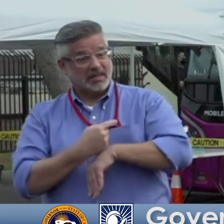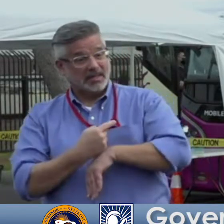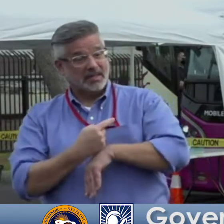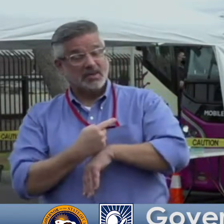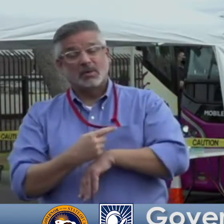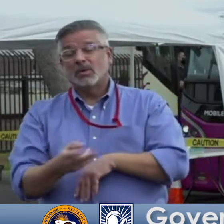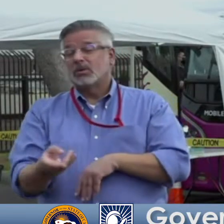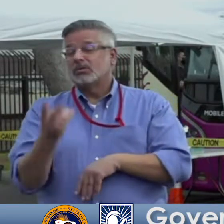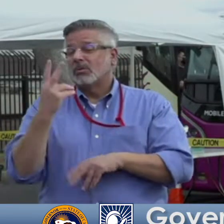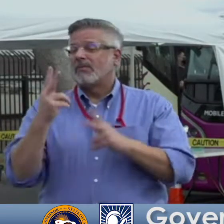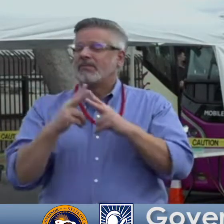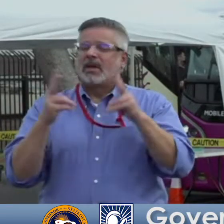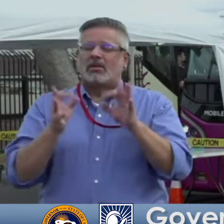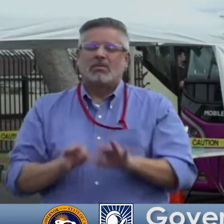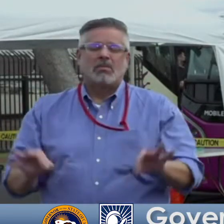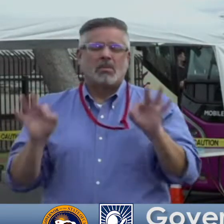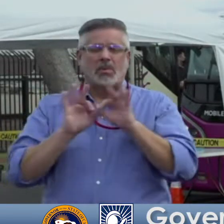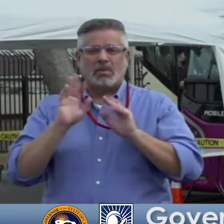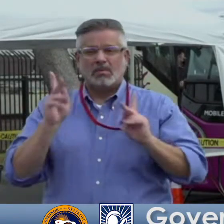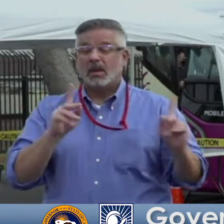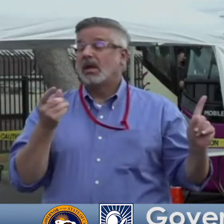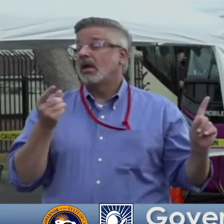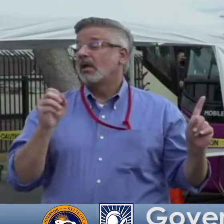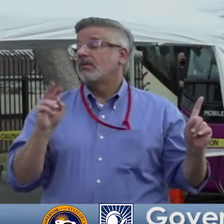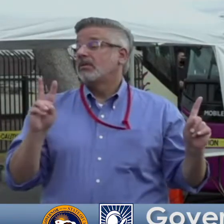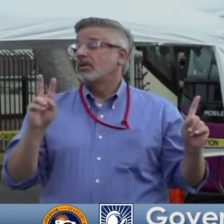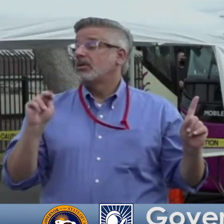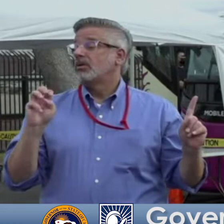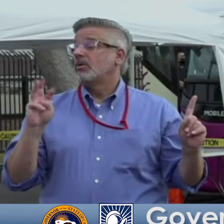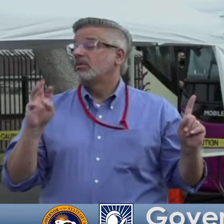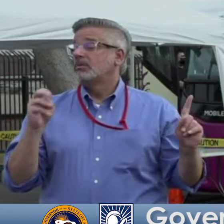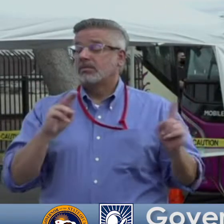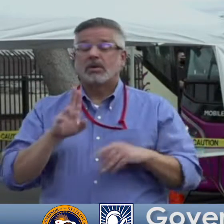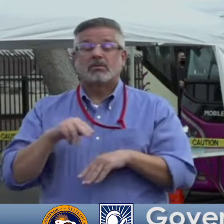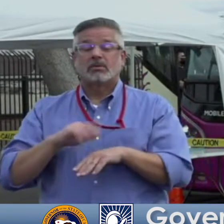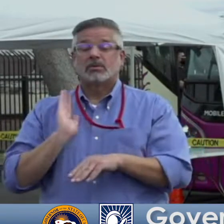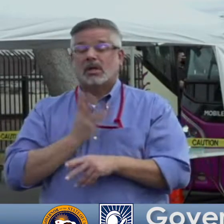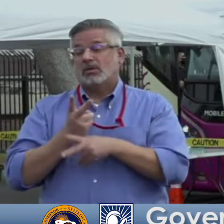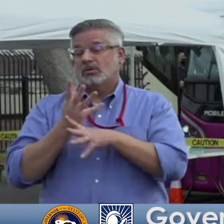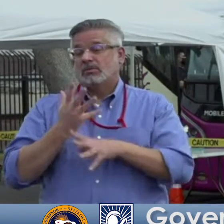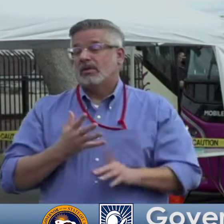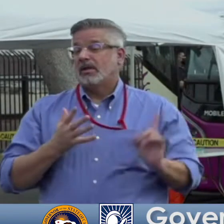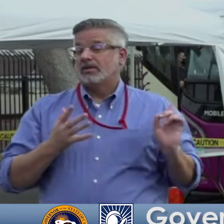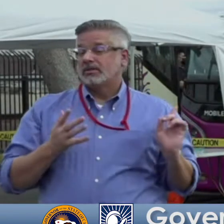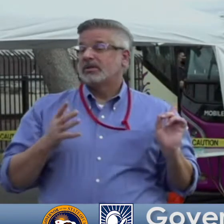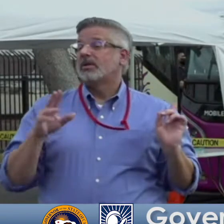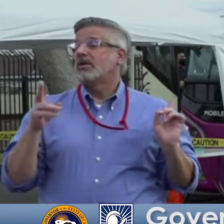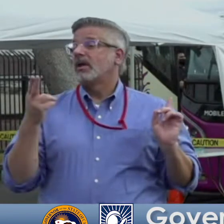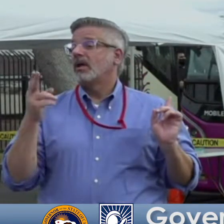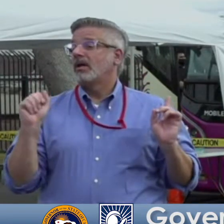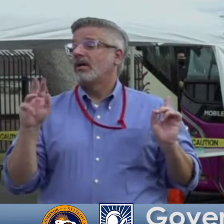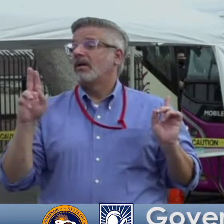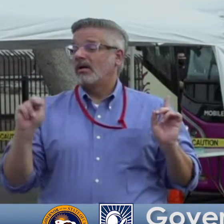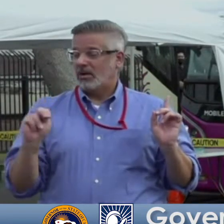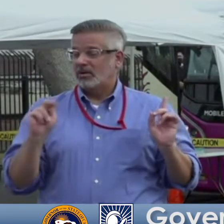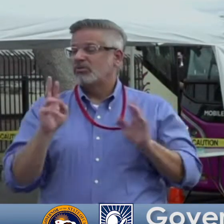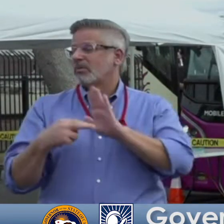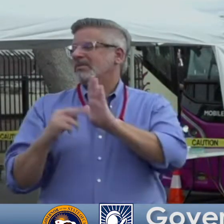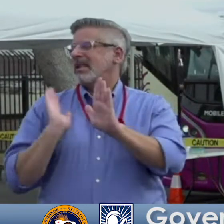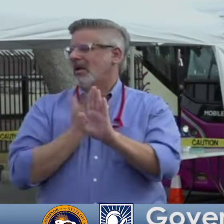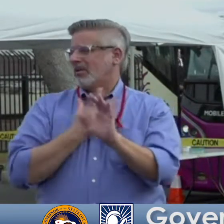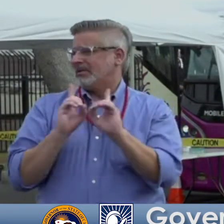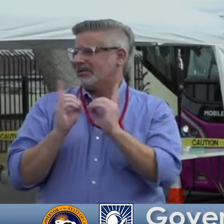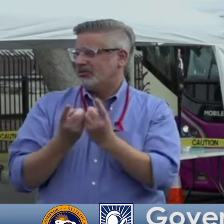with two very important people, which is Governor Newsom and, of course, our Supervisor Hahn, who represents our